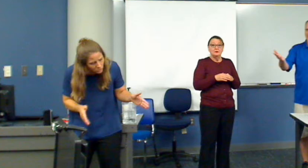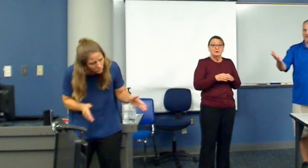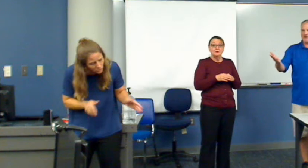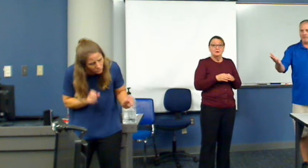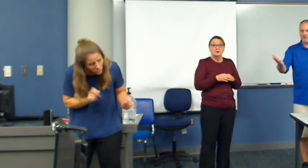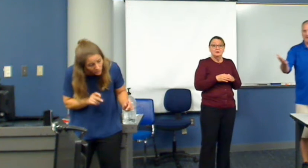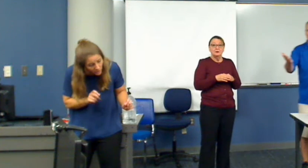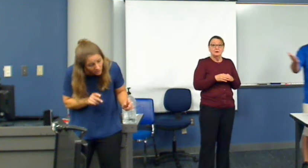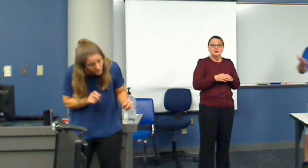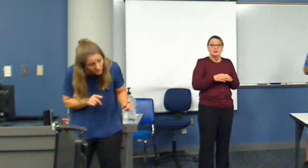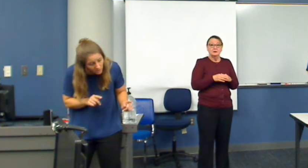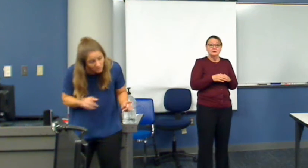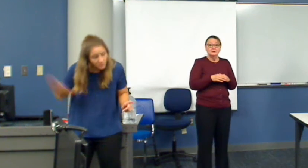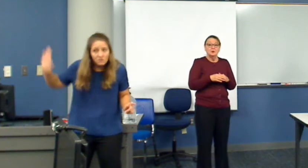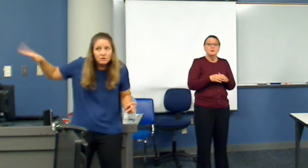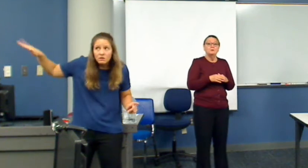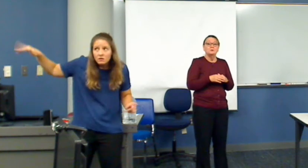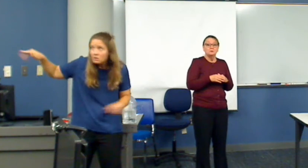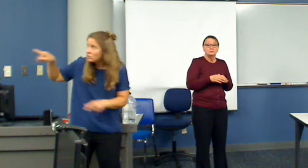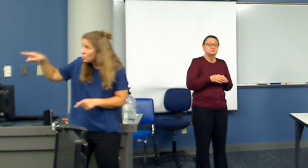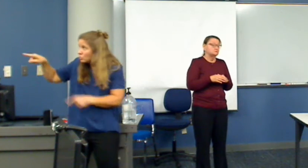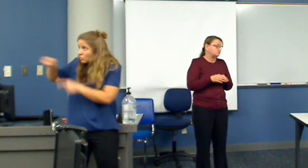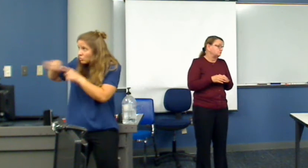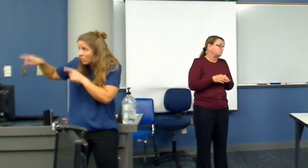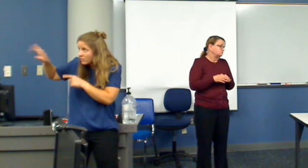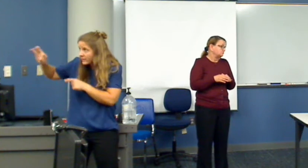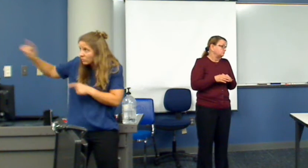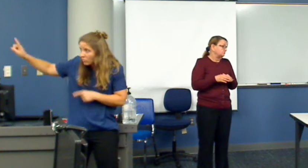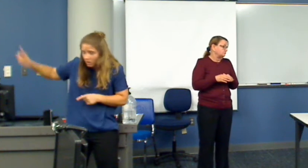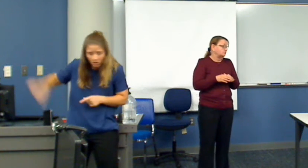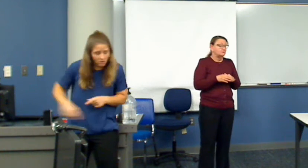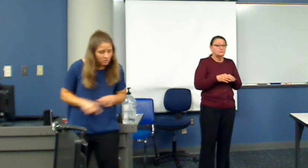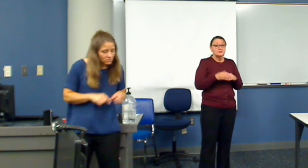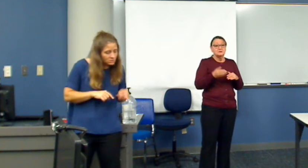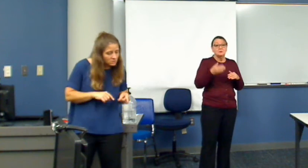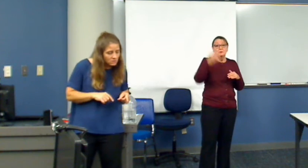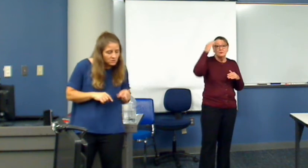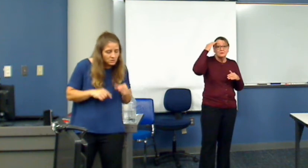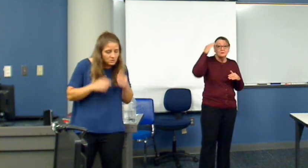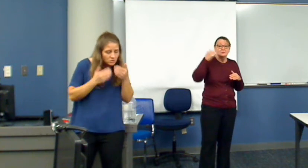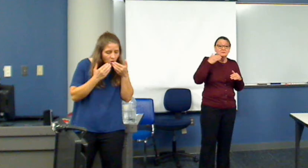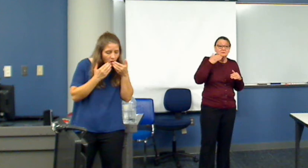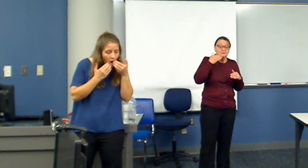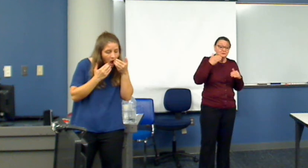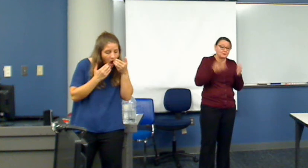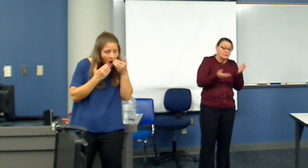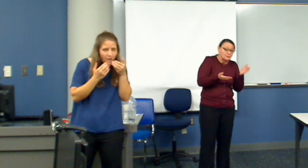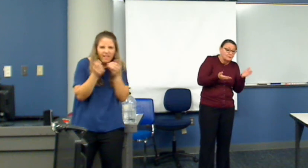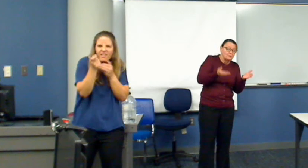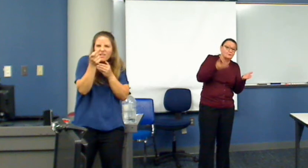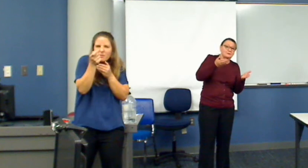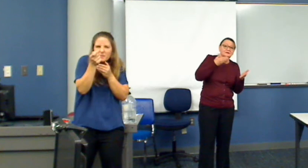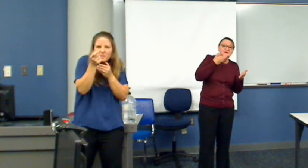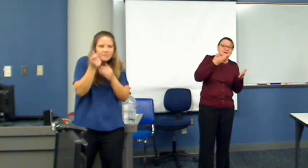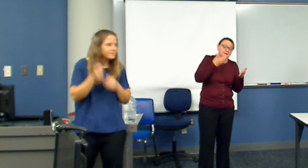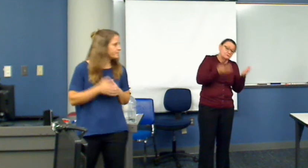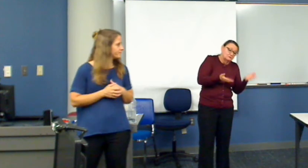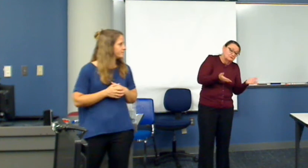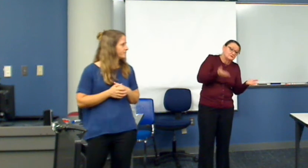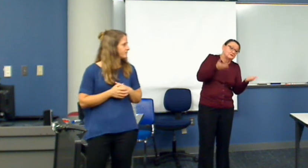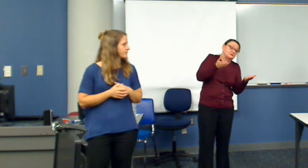Have someone call 911. We check for signs of life, so we open the airway just a little bit for the infant. Okay? So